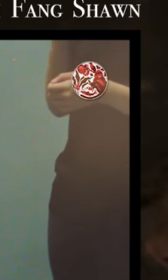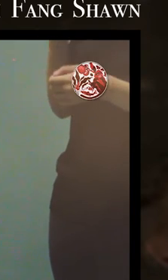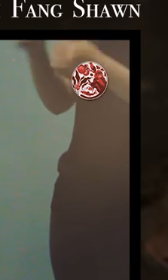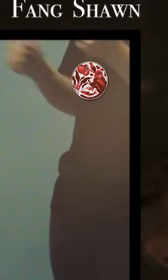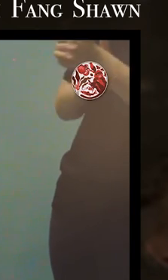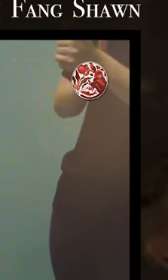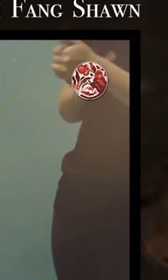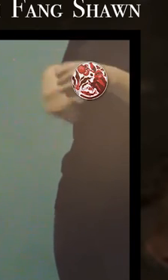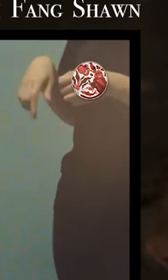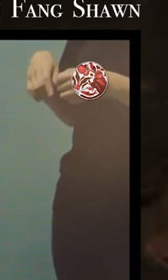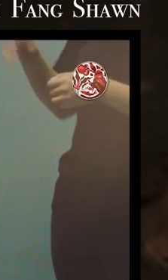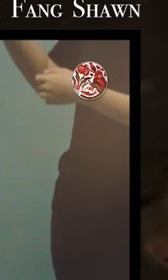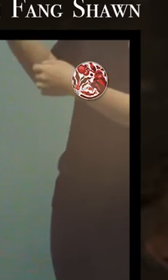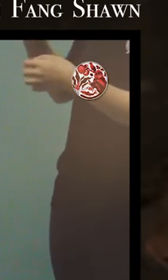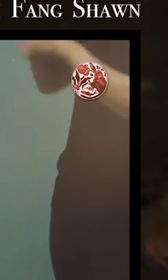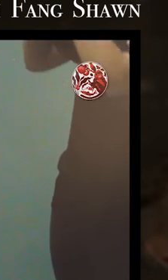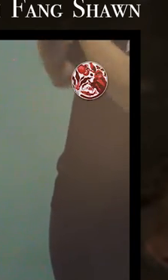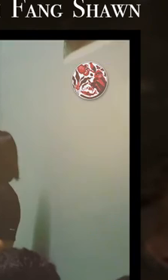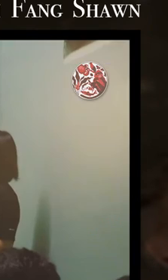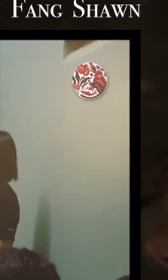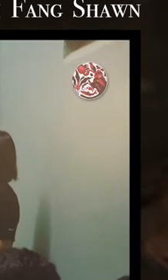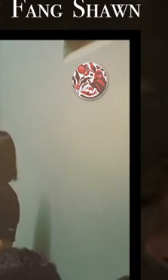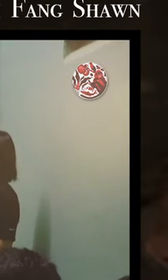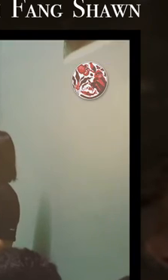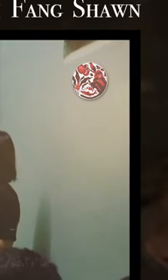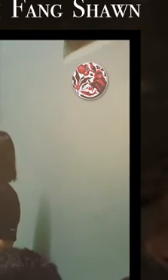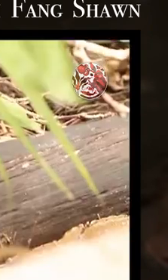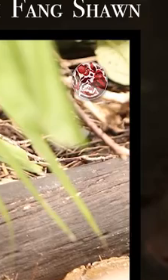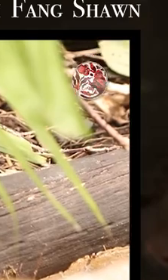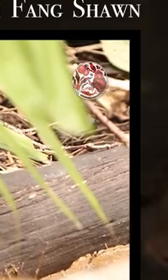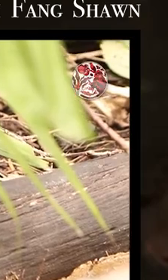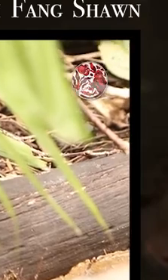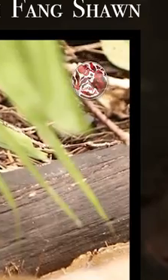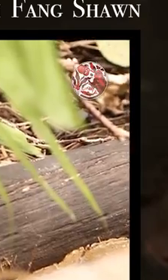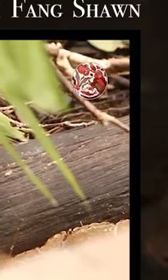take, for an instance, this footage I took of the mangrove pita.